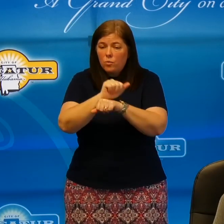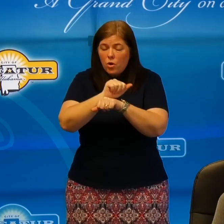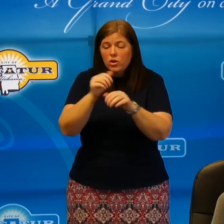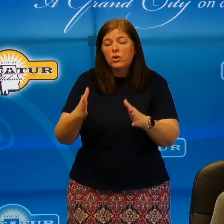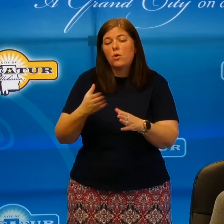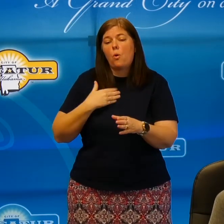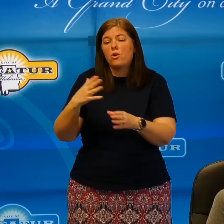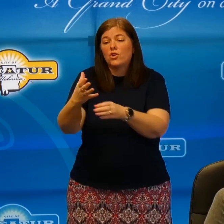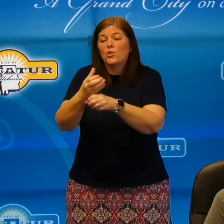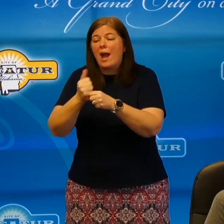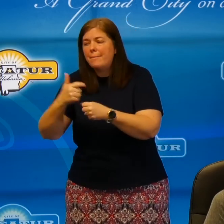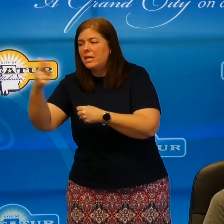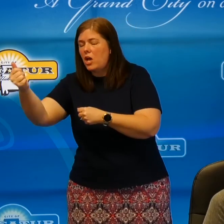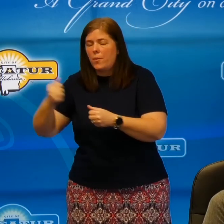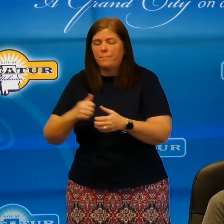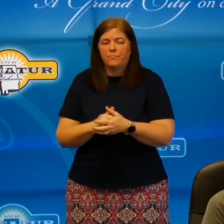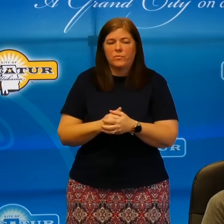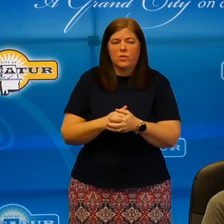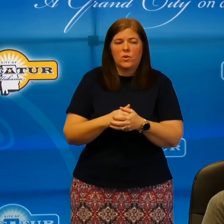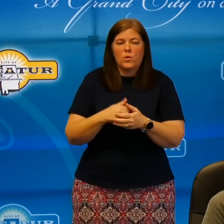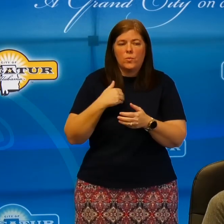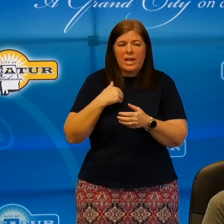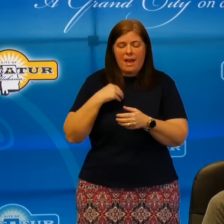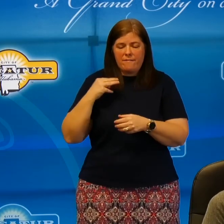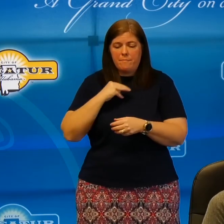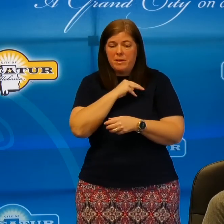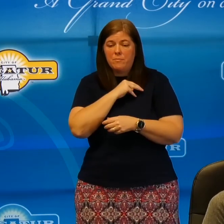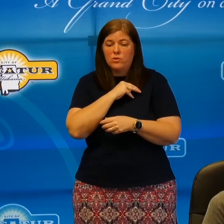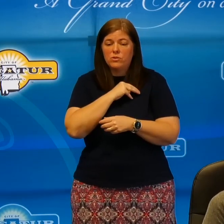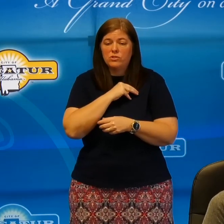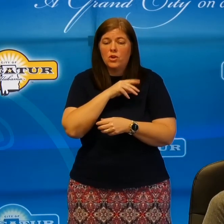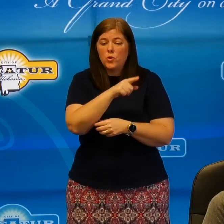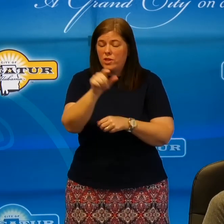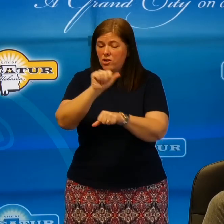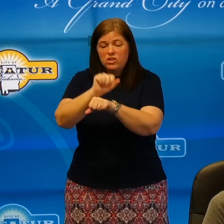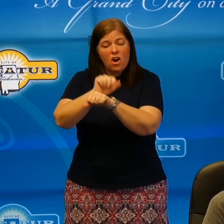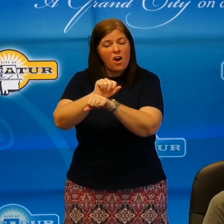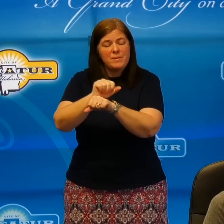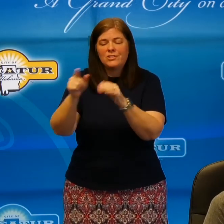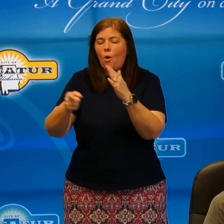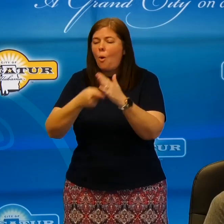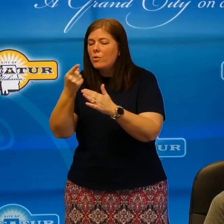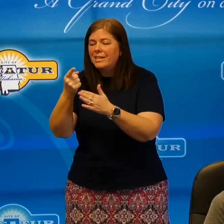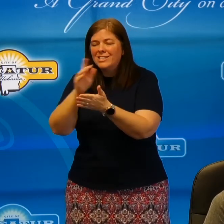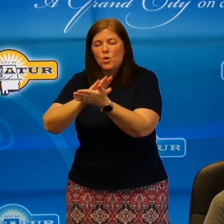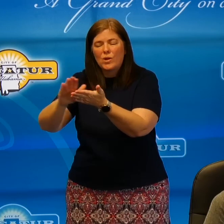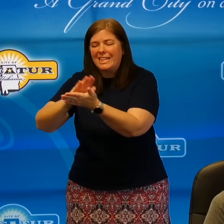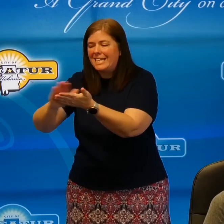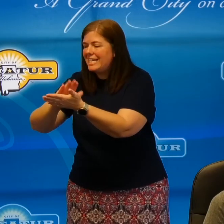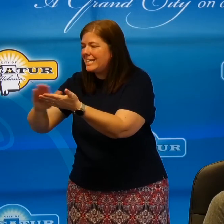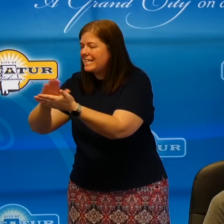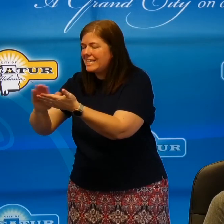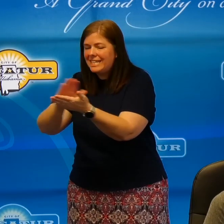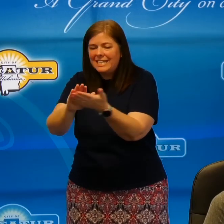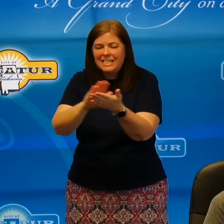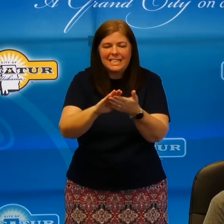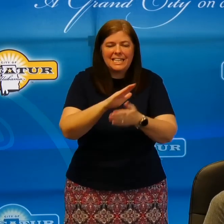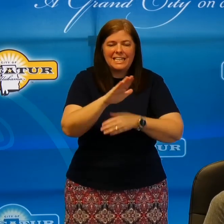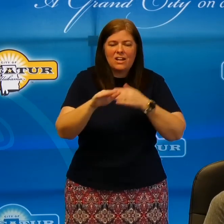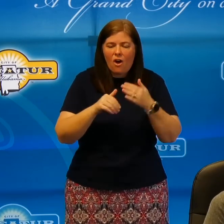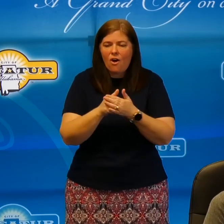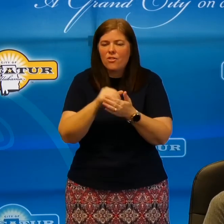We have team members whose assignments are solely to wipe down every surface. So that's